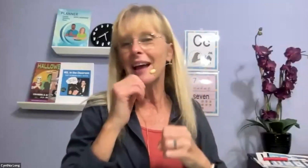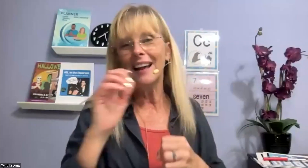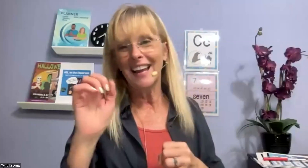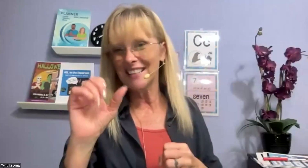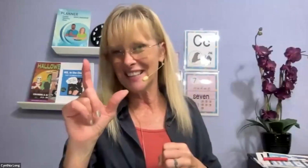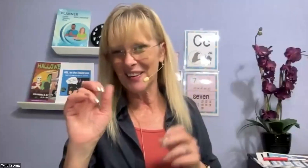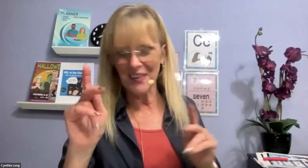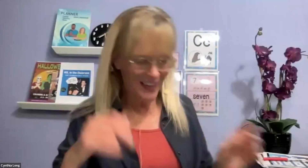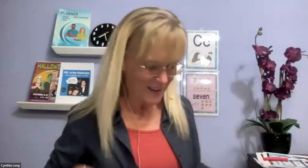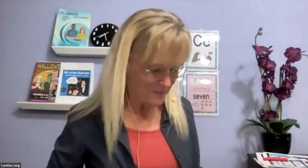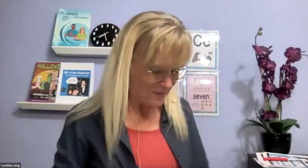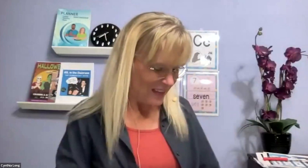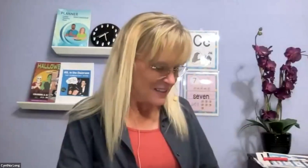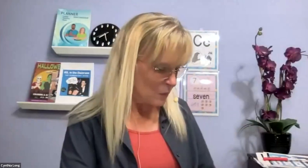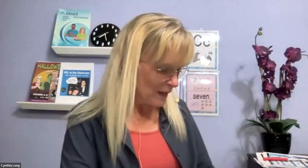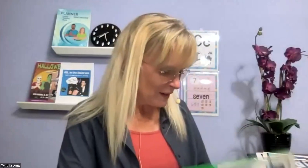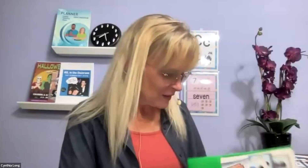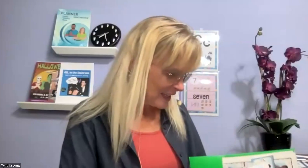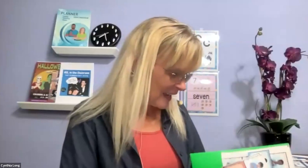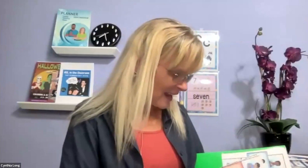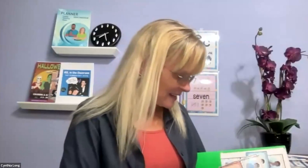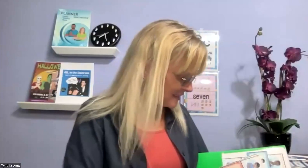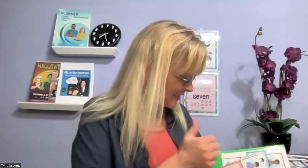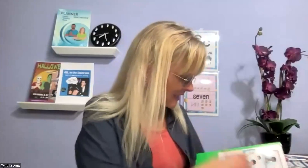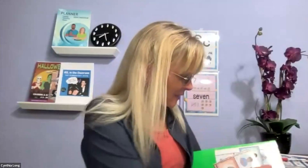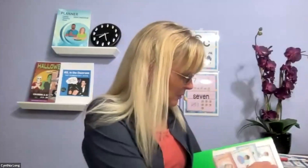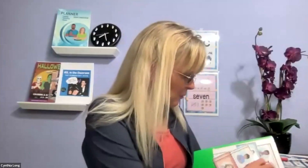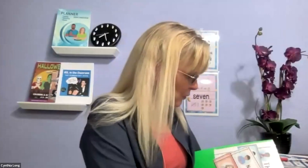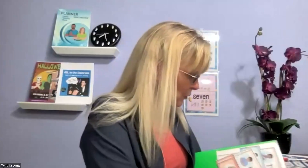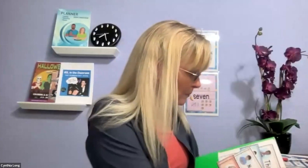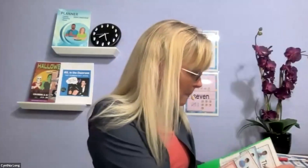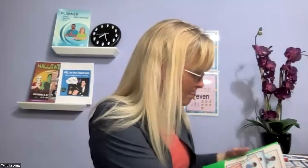not ASL, okay? So we are looking at setting up your room